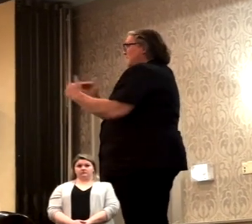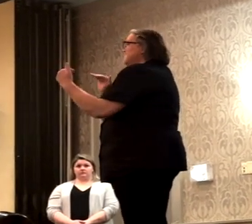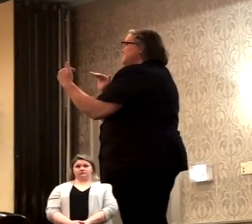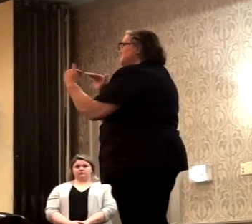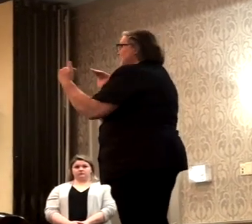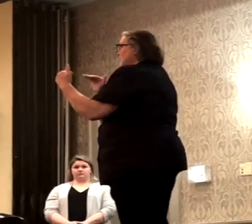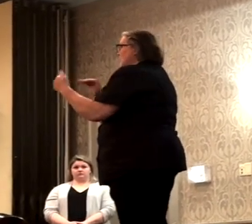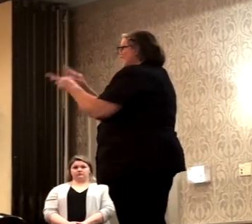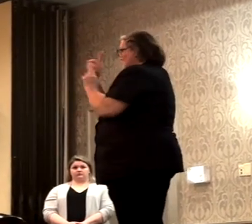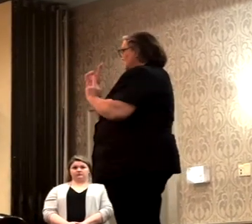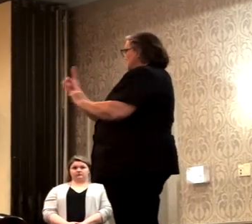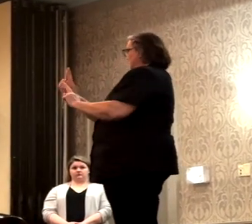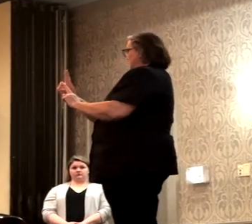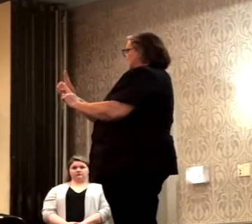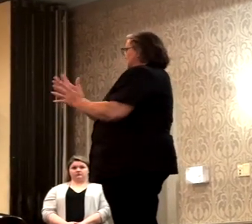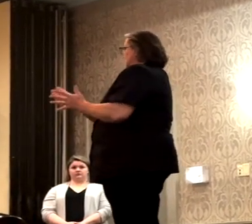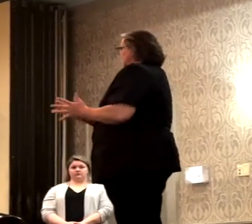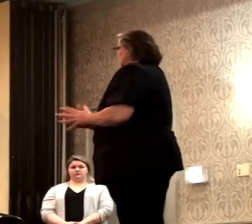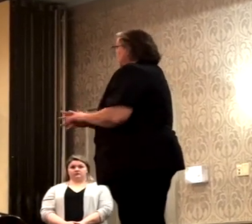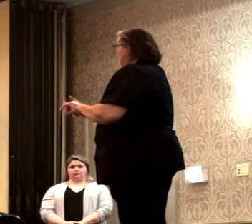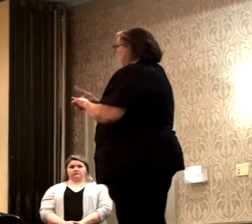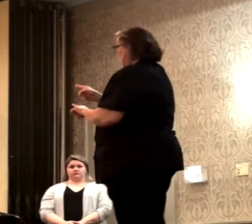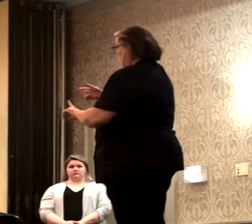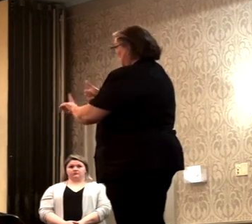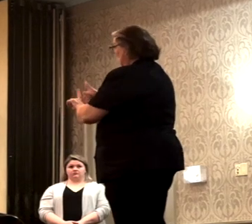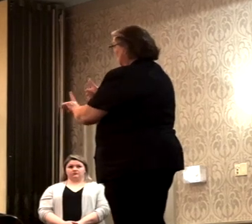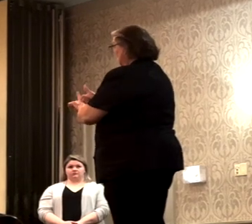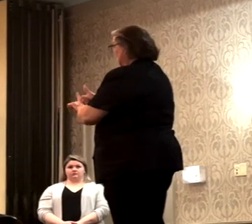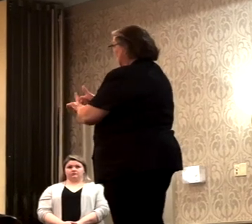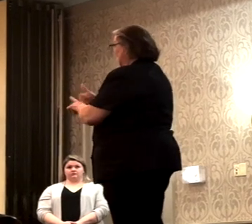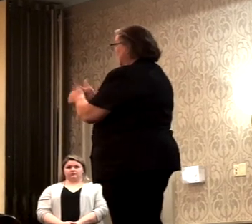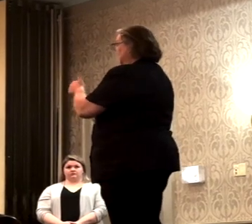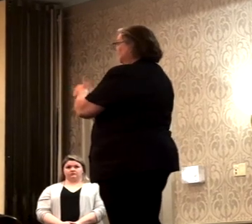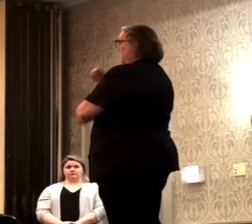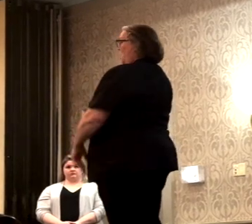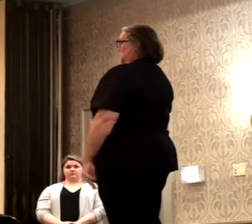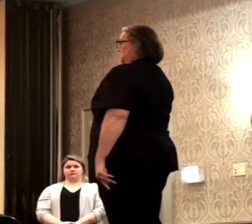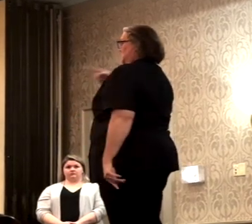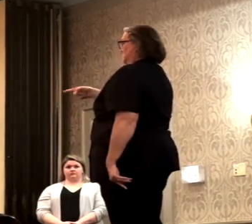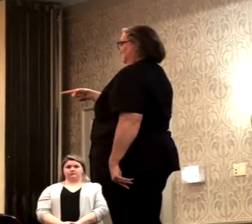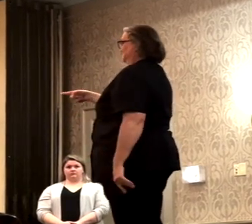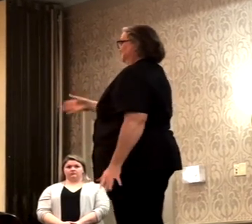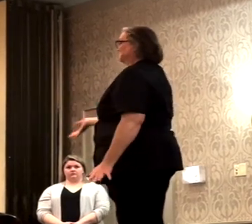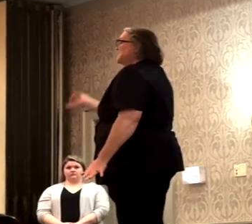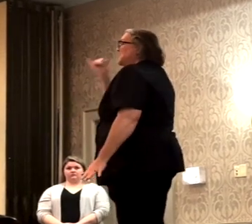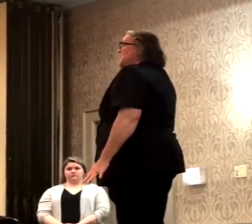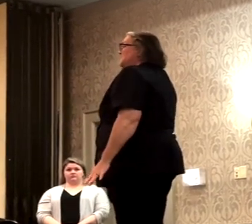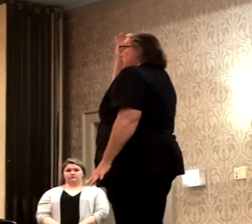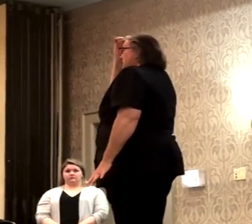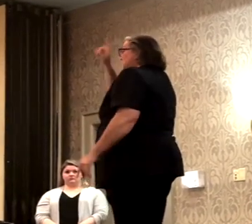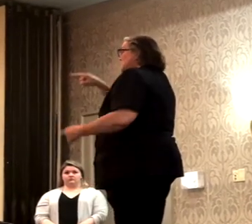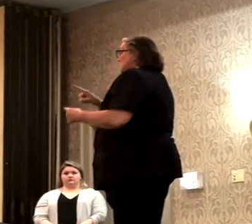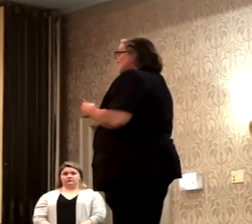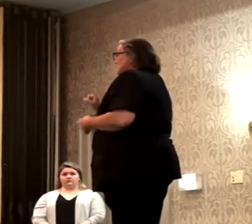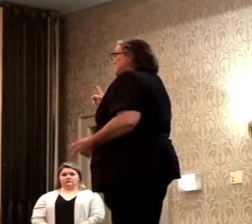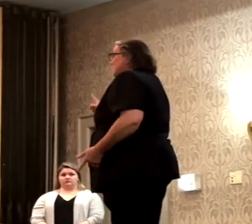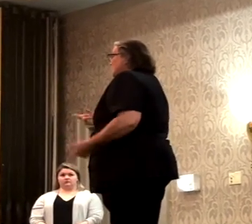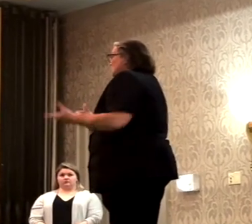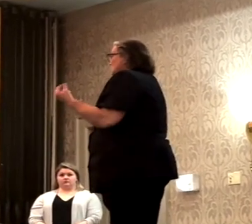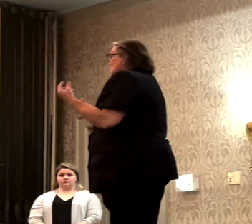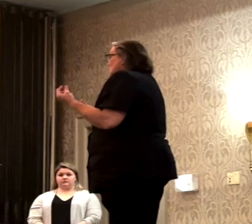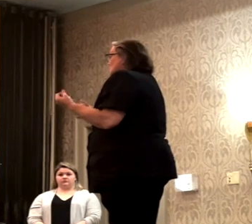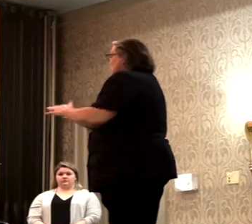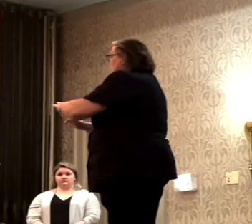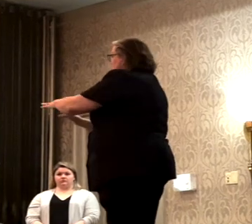and with dignity. But she was in charge. If she had an opinion about an issue, It was